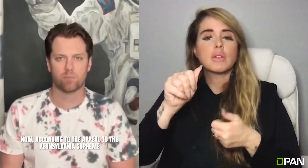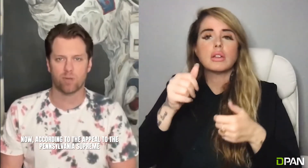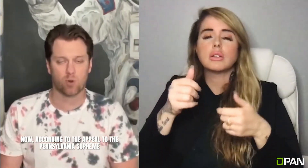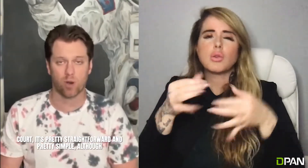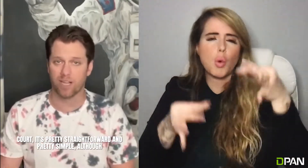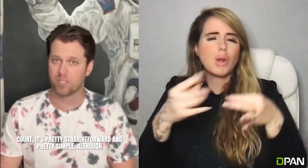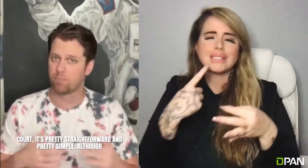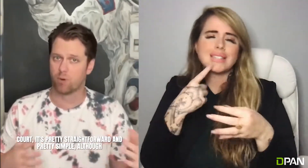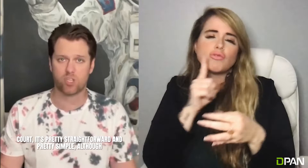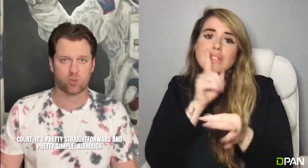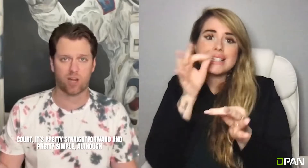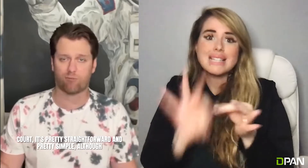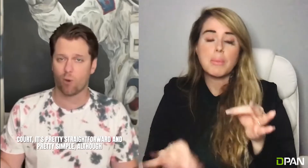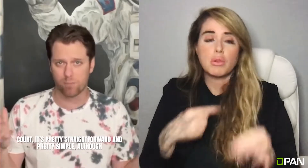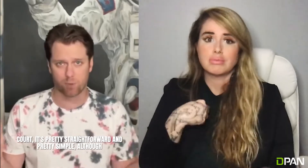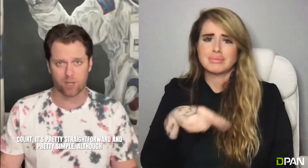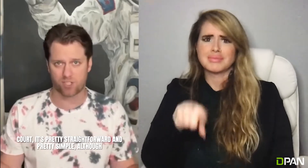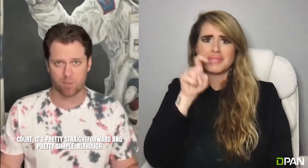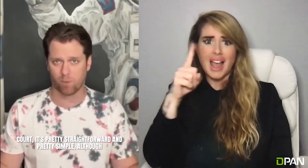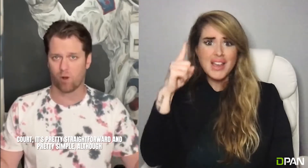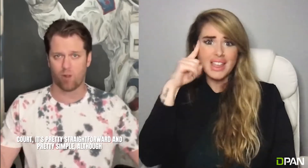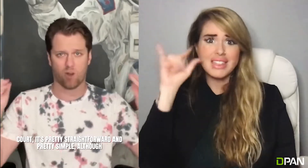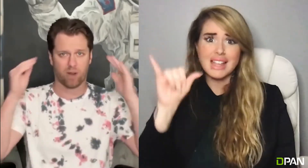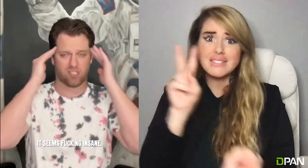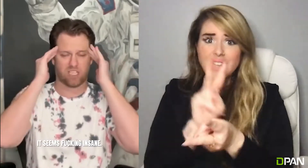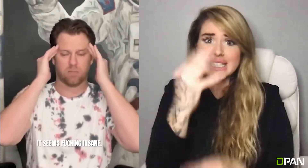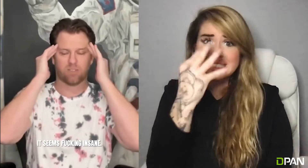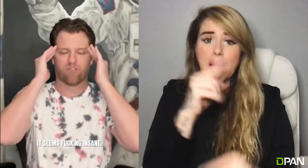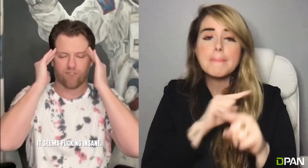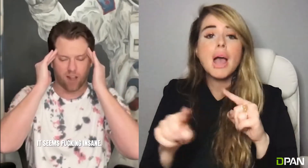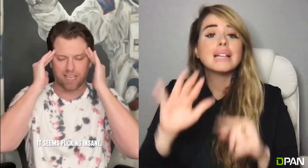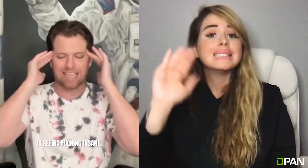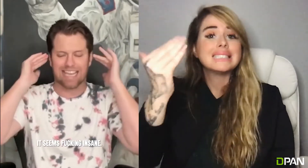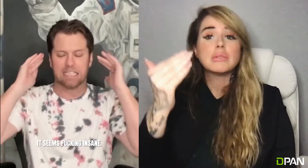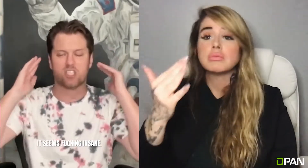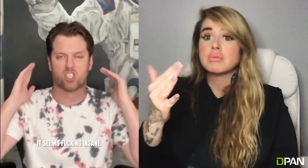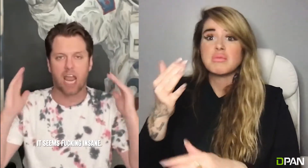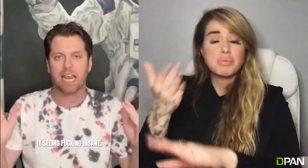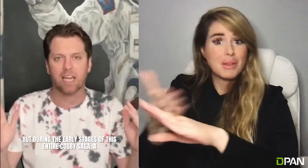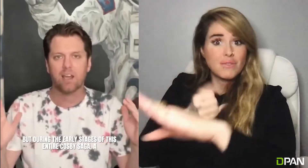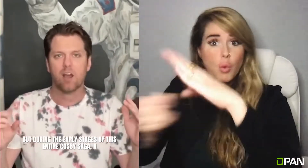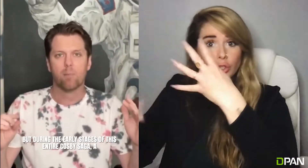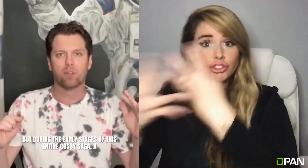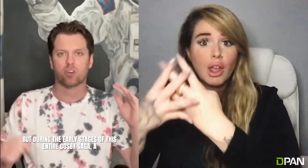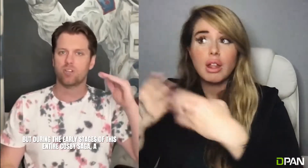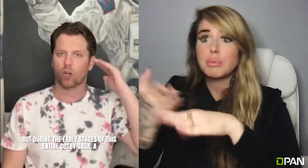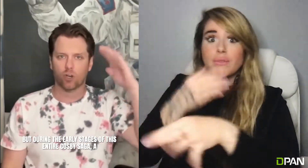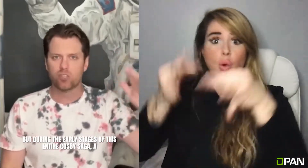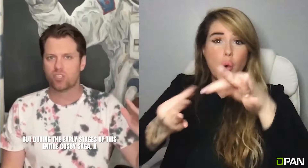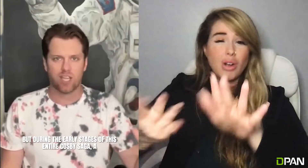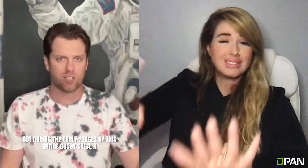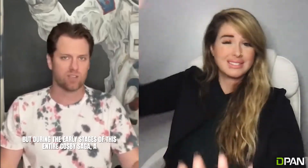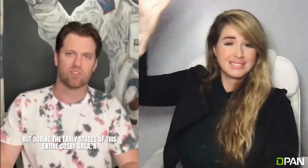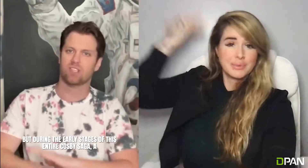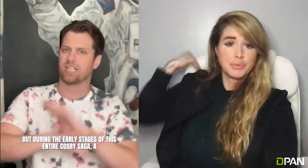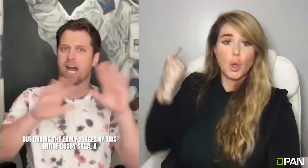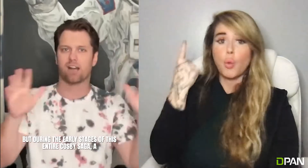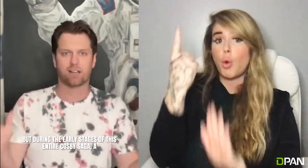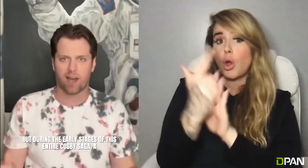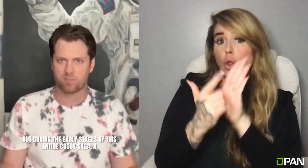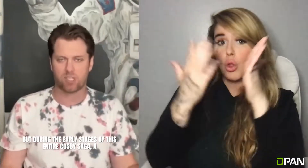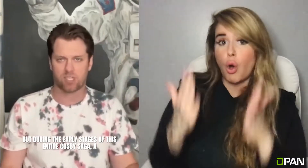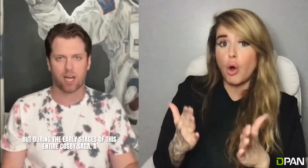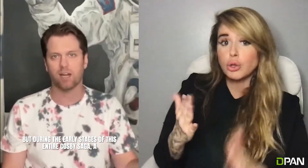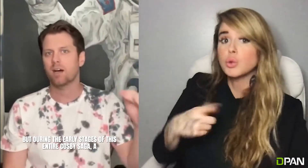Pennsylvania Supreme Court, it's pretty straightforward and pretty simple, although it seems fucking insane. But during the early stages of this